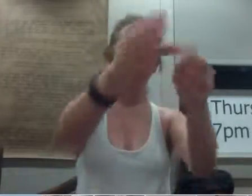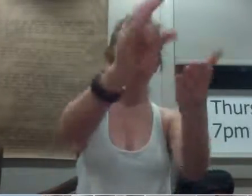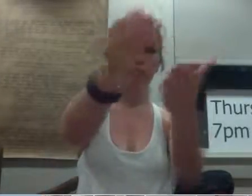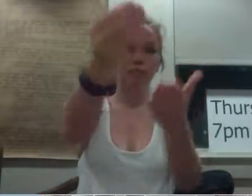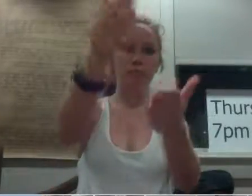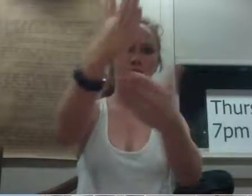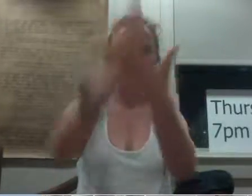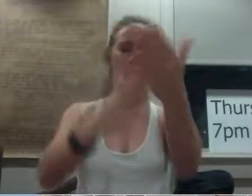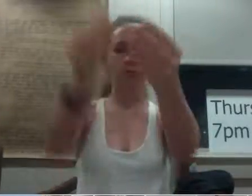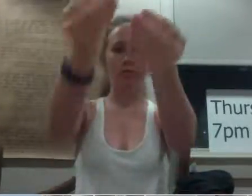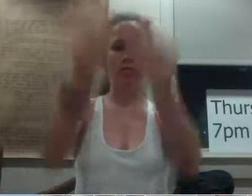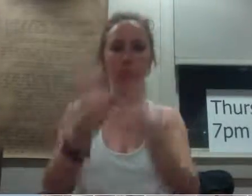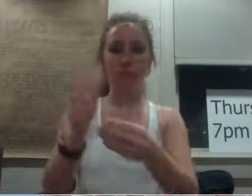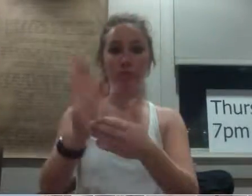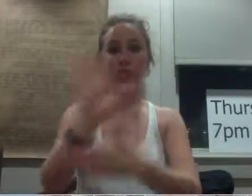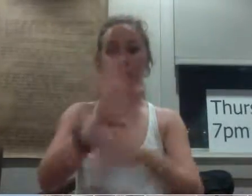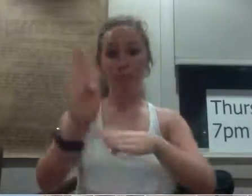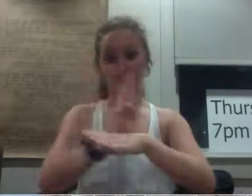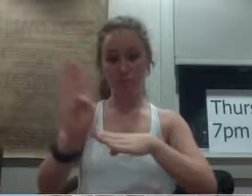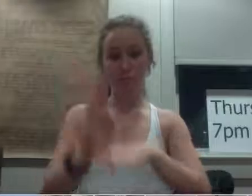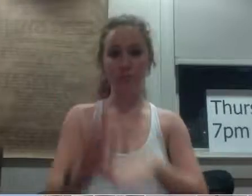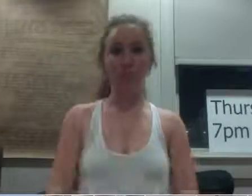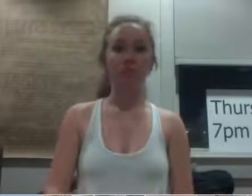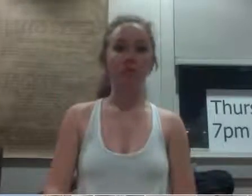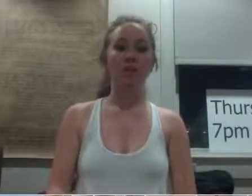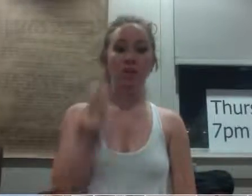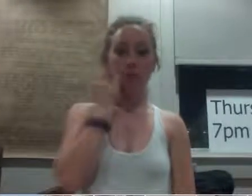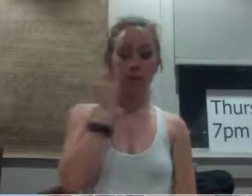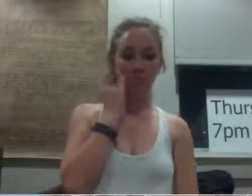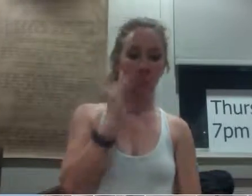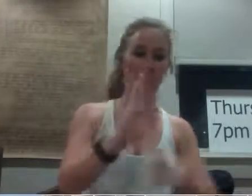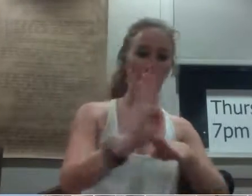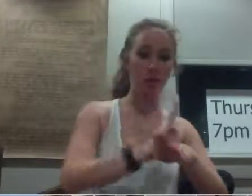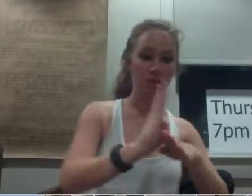have stock shares that people can buy for part of the business.